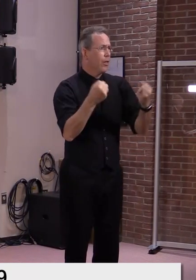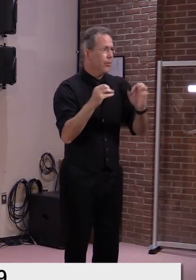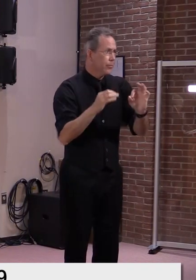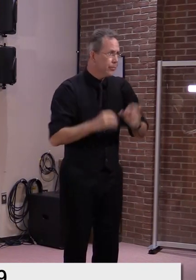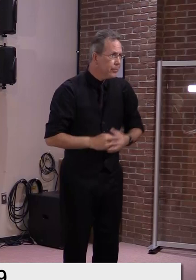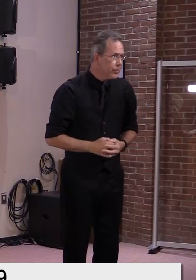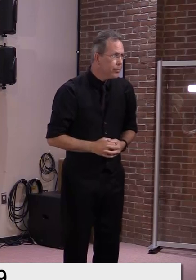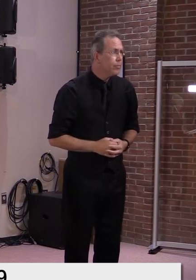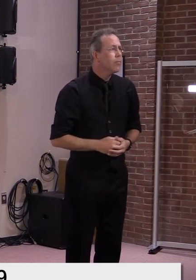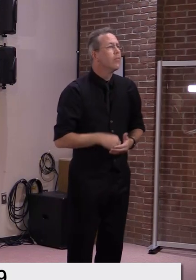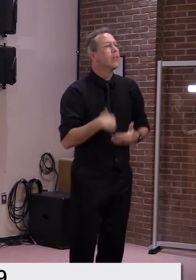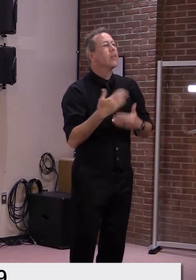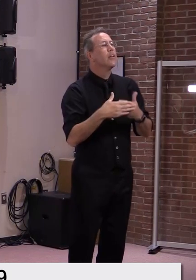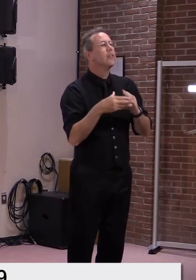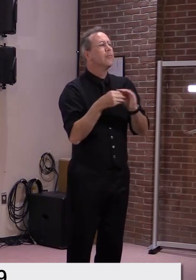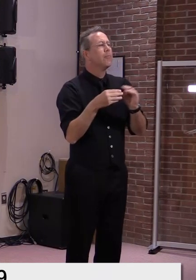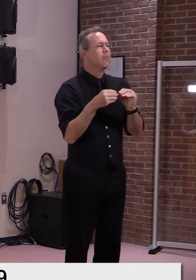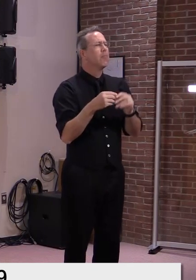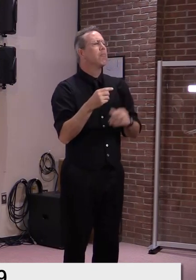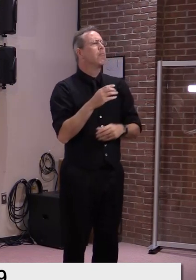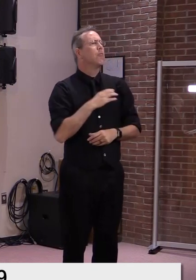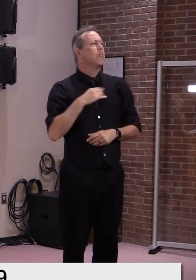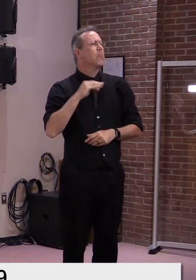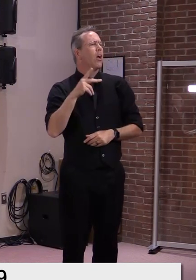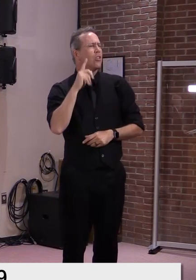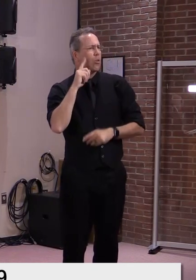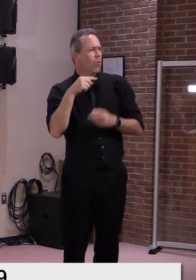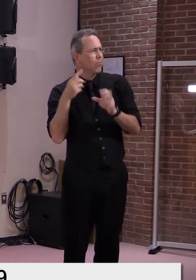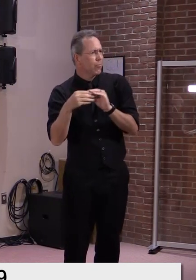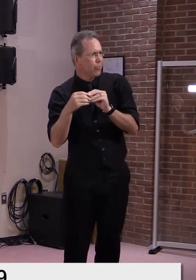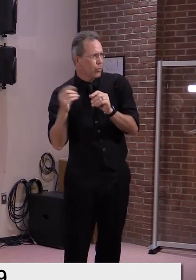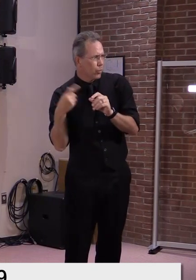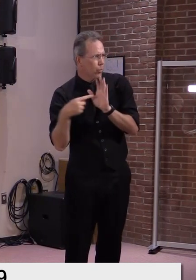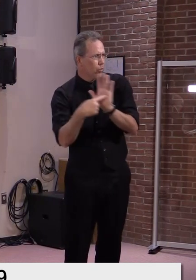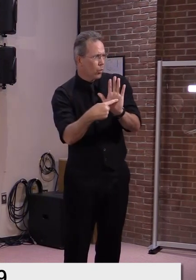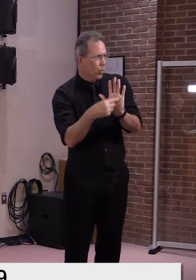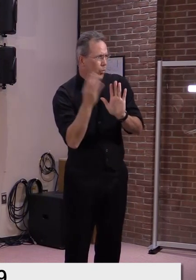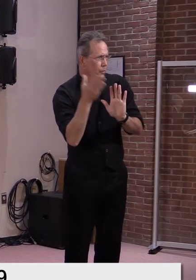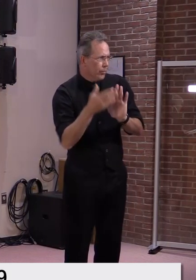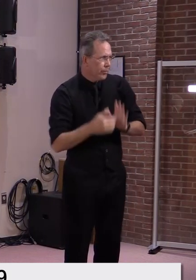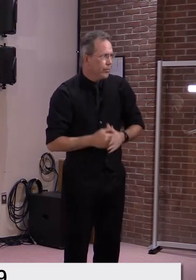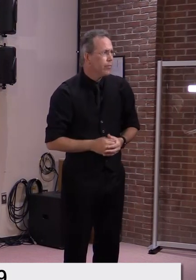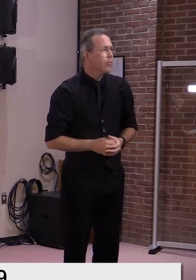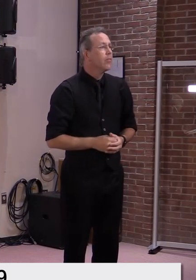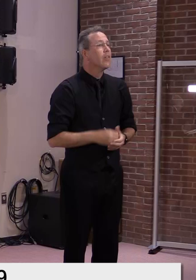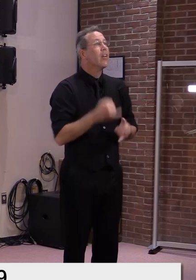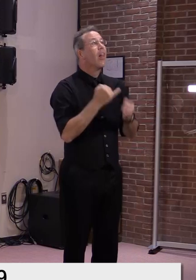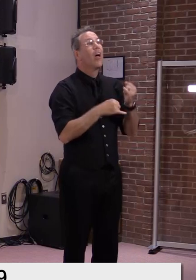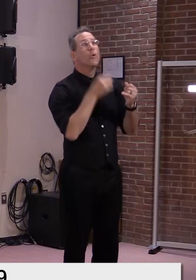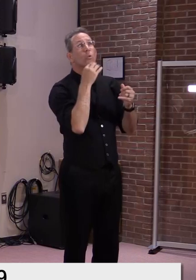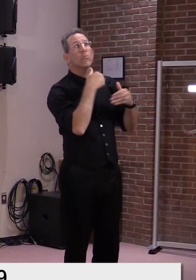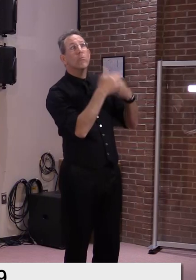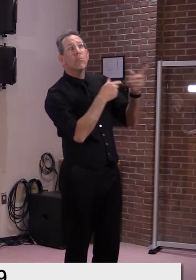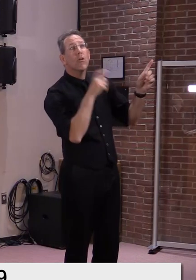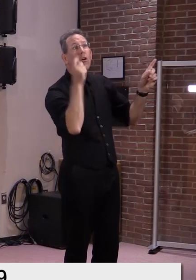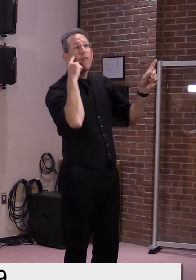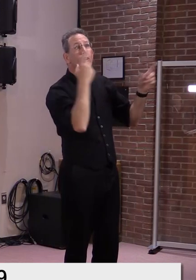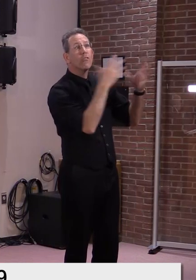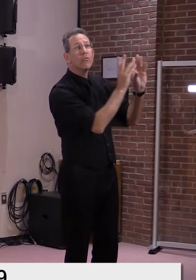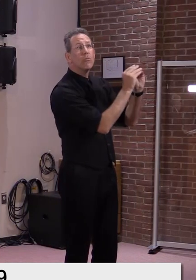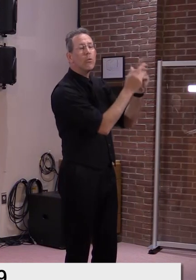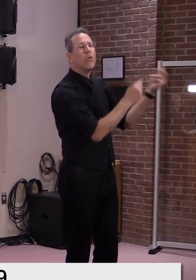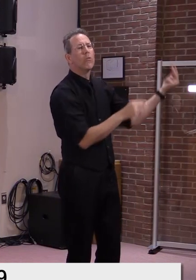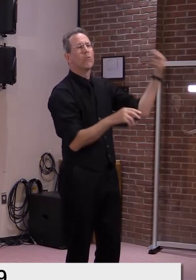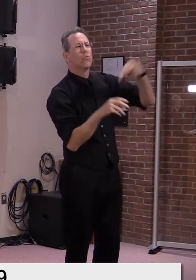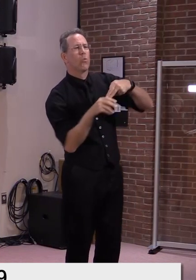followed by Dr. Levine with a health update, and then Governor Scott will join us and provide an update from his meeting